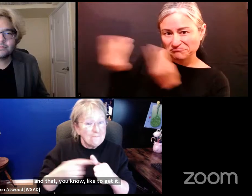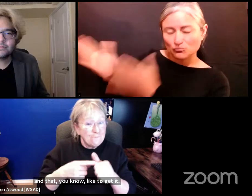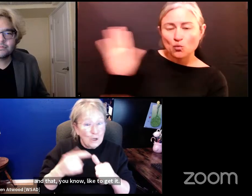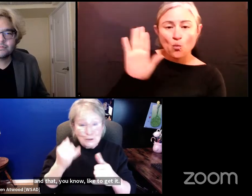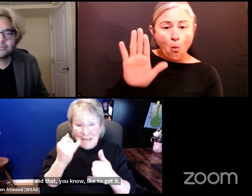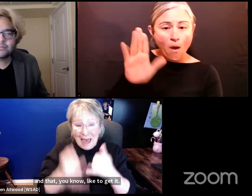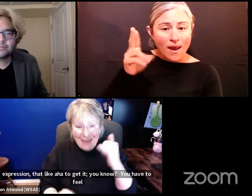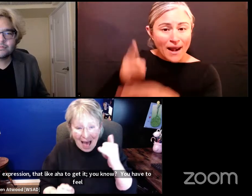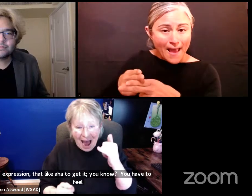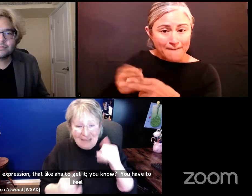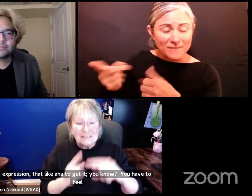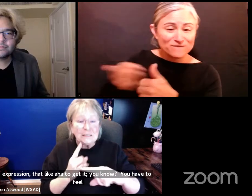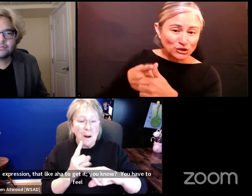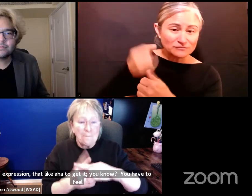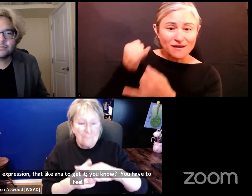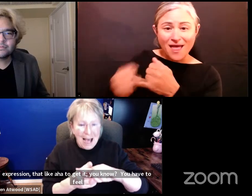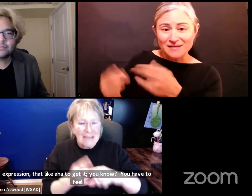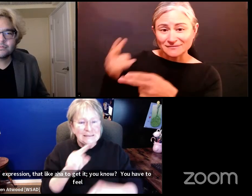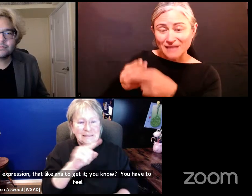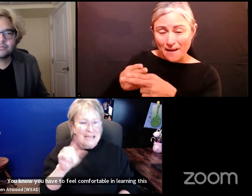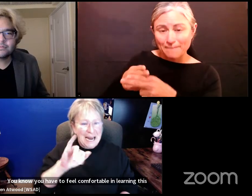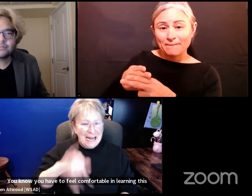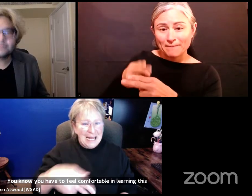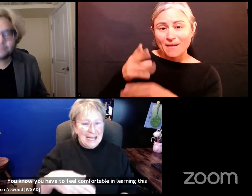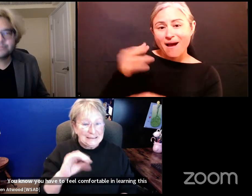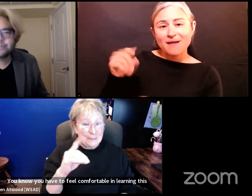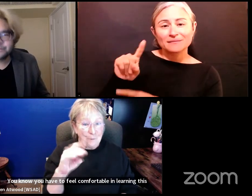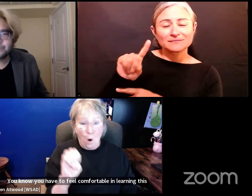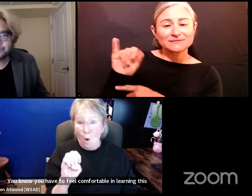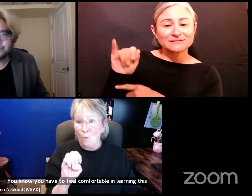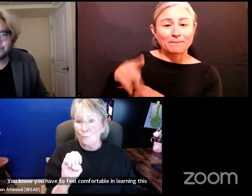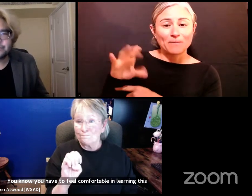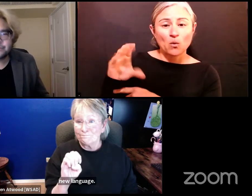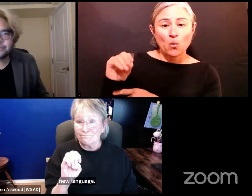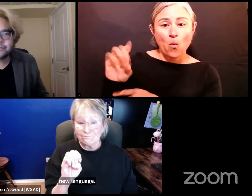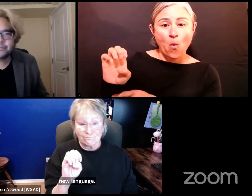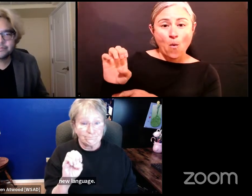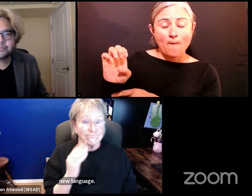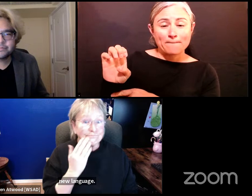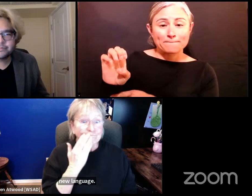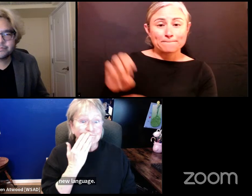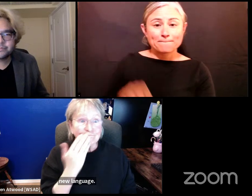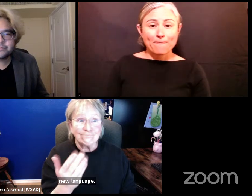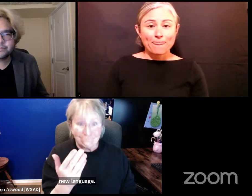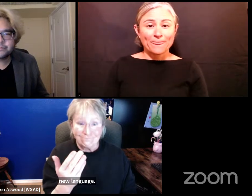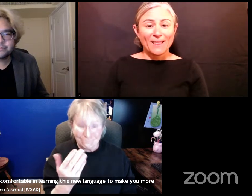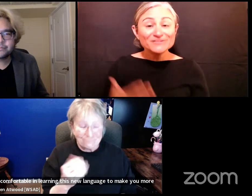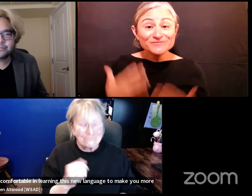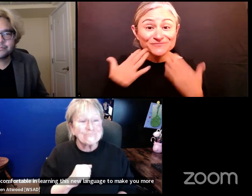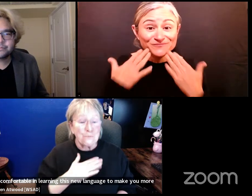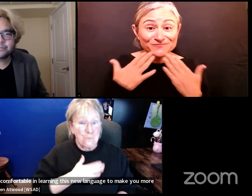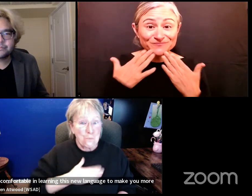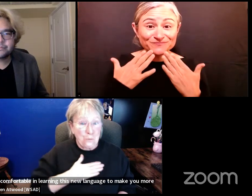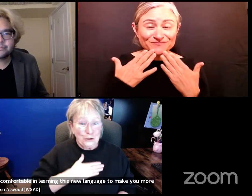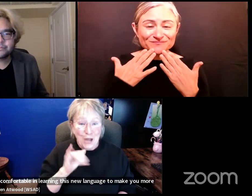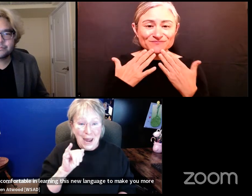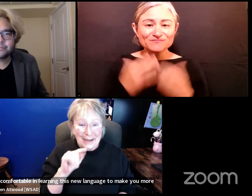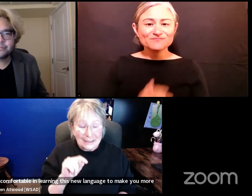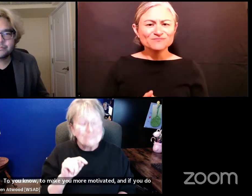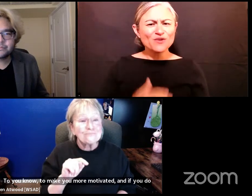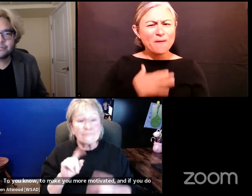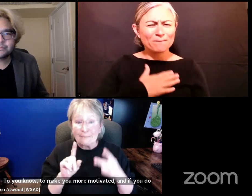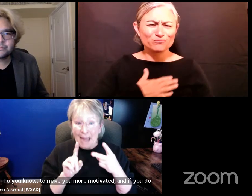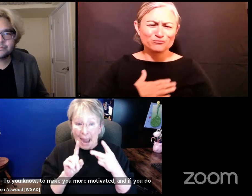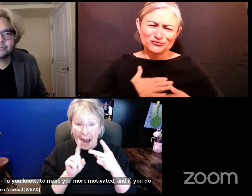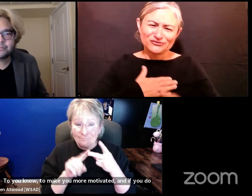put down your name and first and last name plus your zip code. All right. Thank you